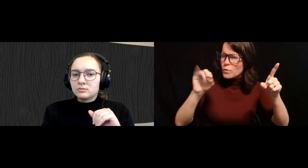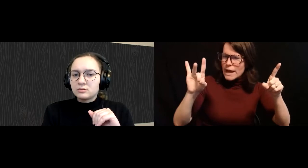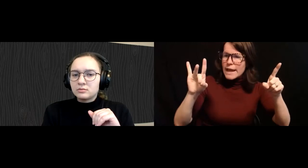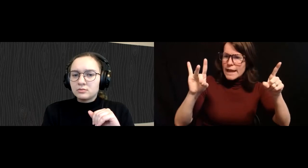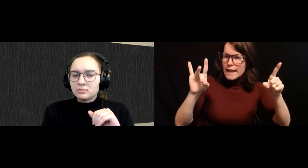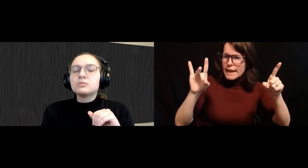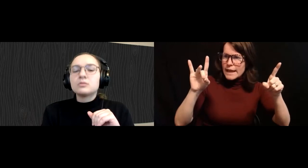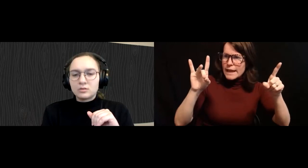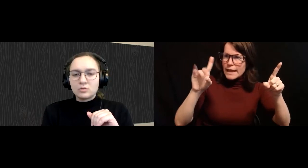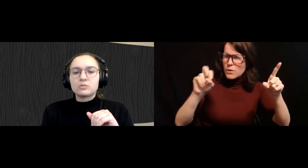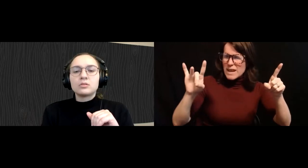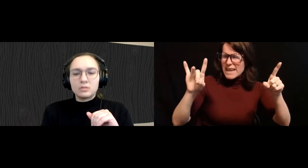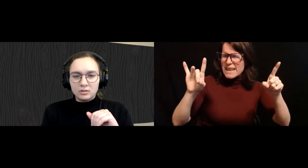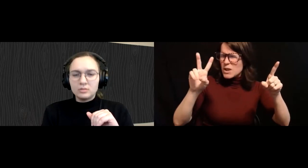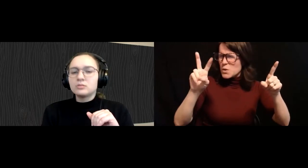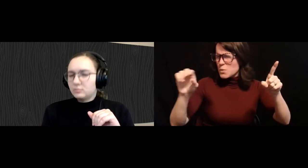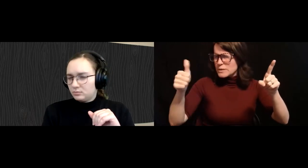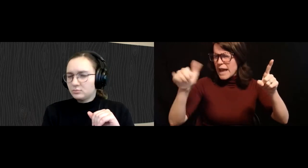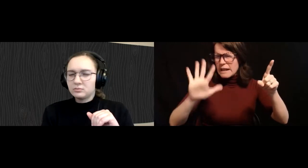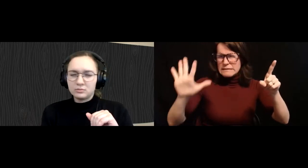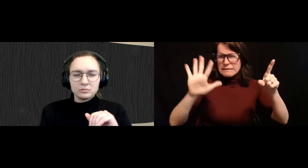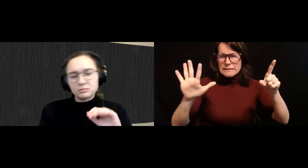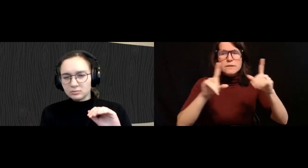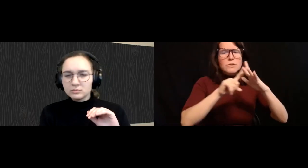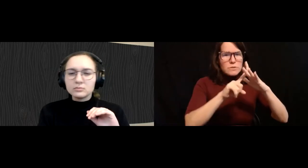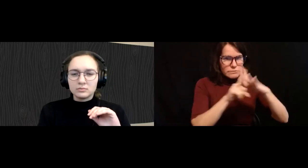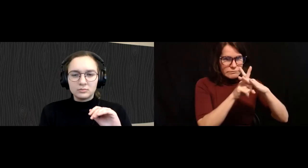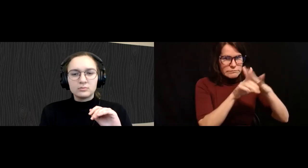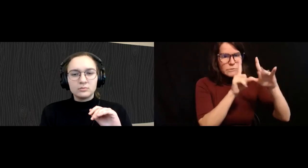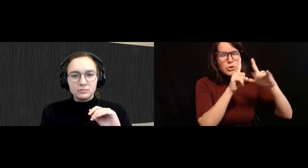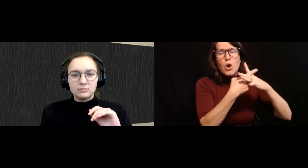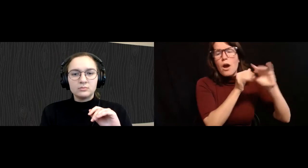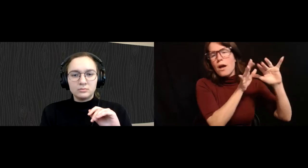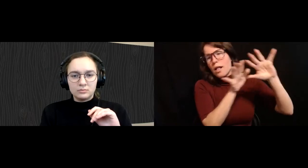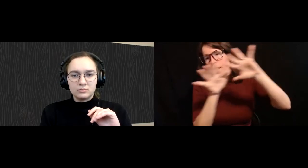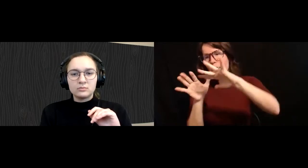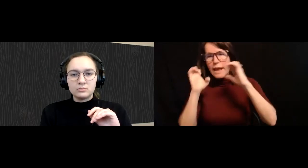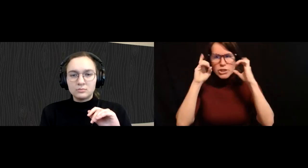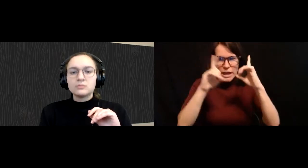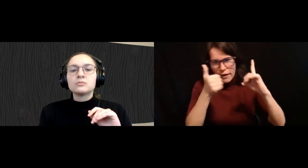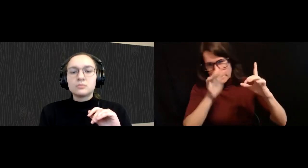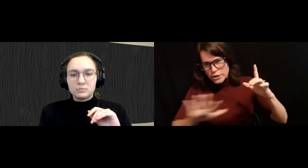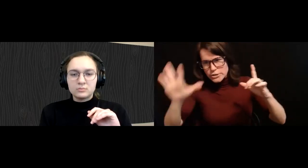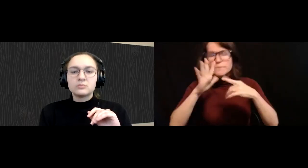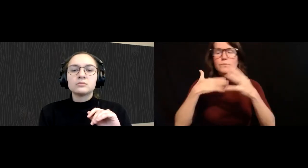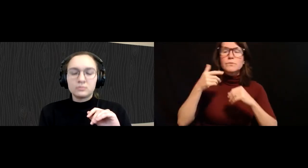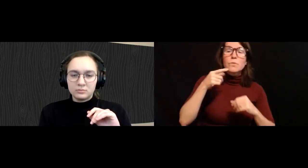is it? 2008. So 2008, 2010, somewhere along those lines, what pro-tactile started showing